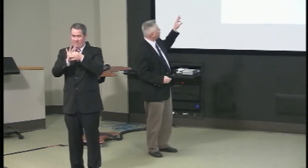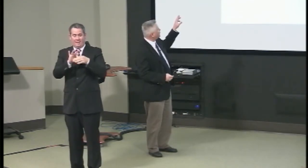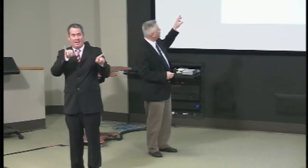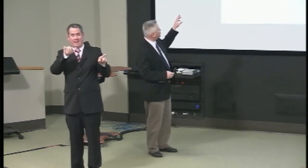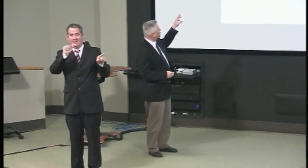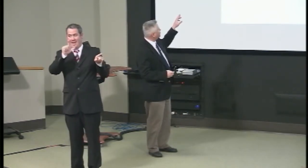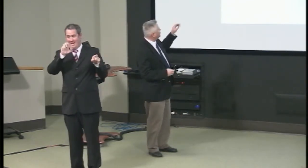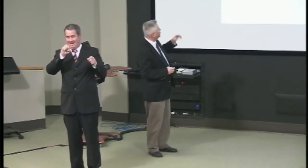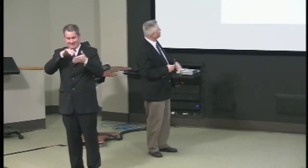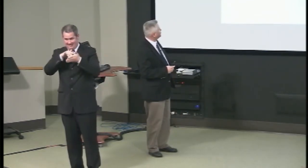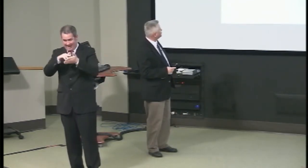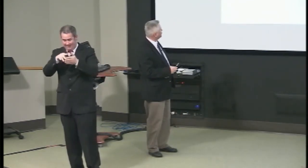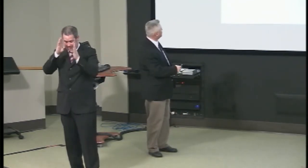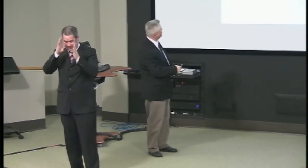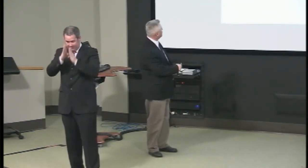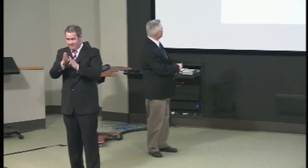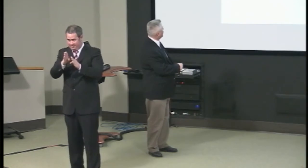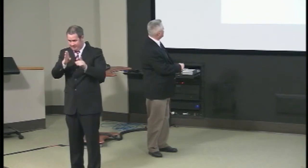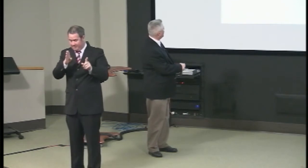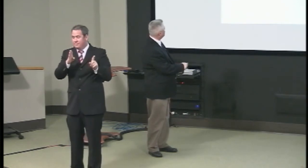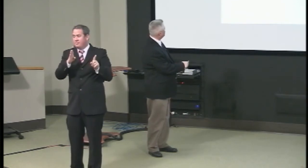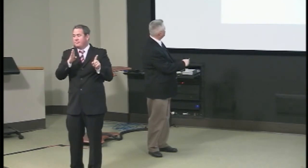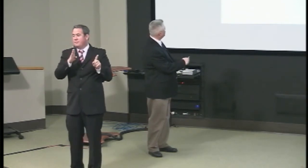at a very large number of children,